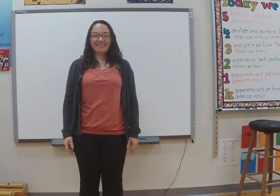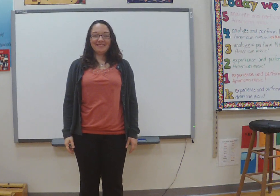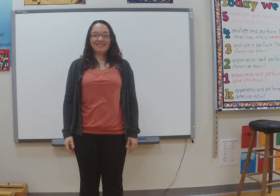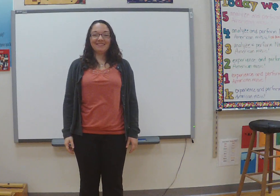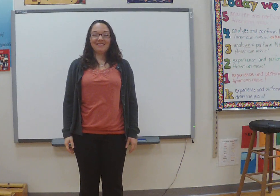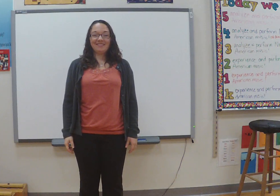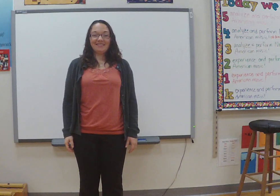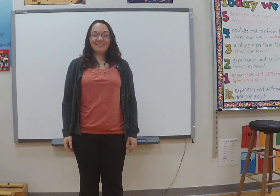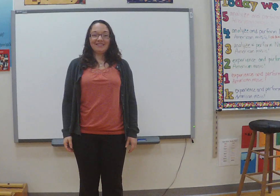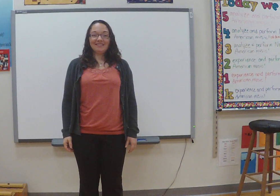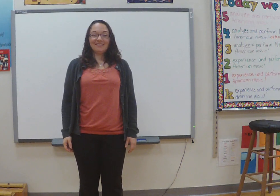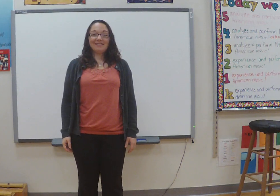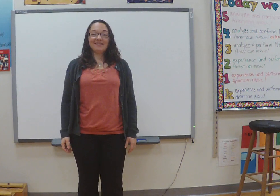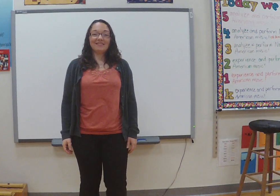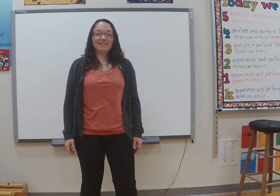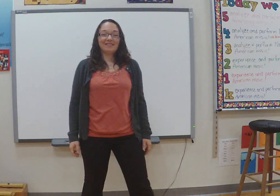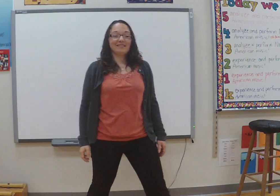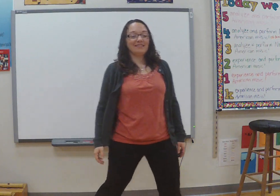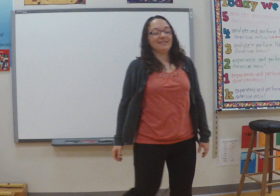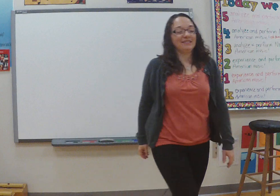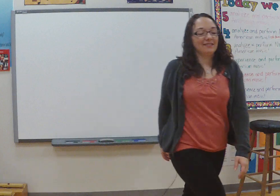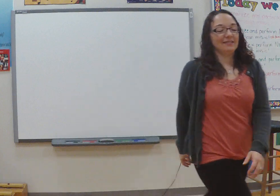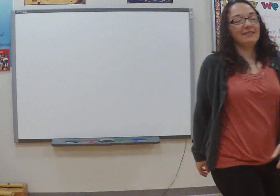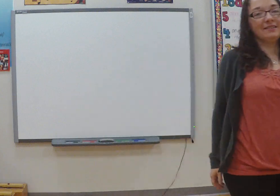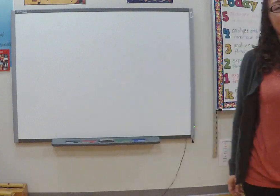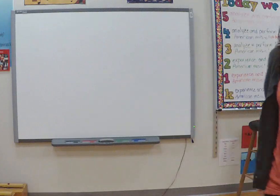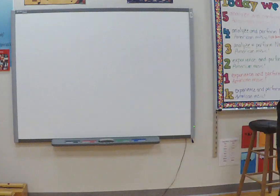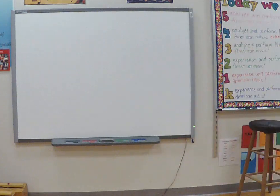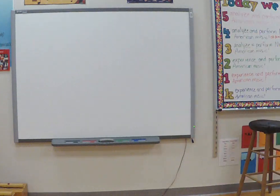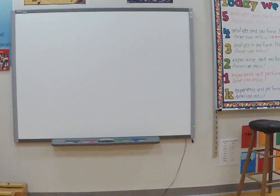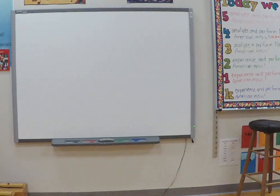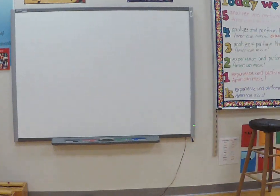the